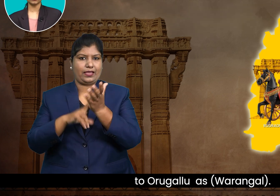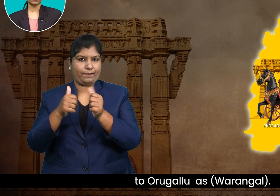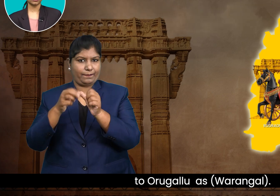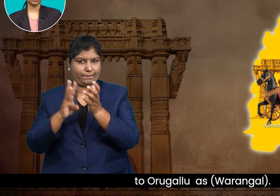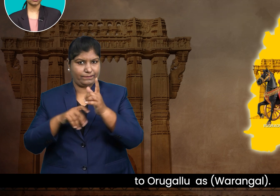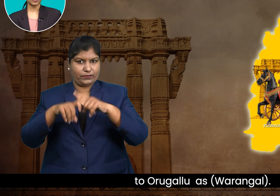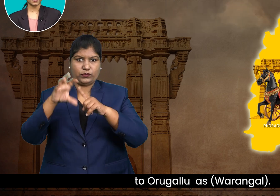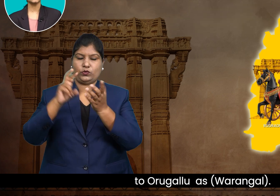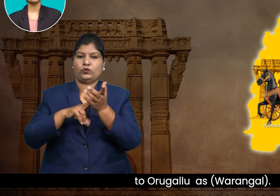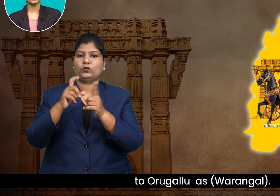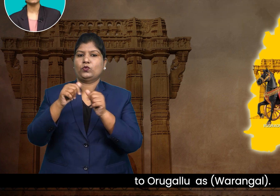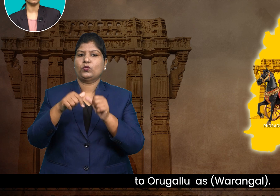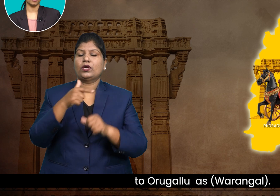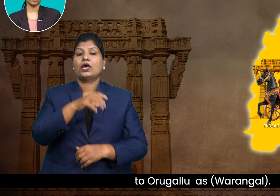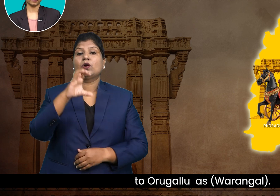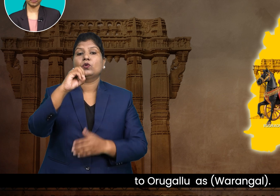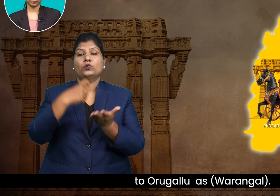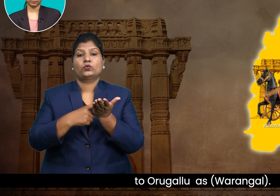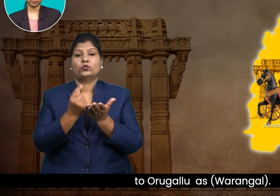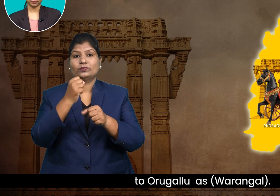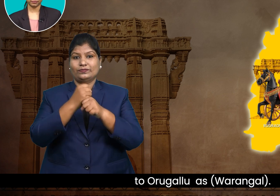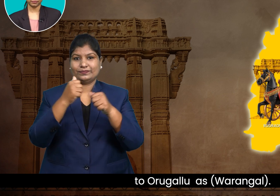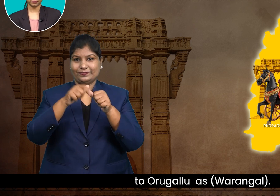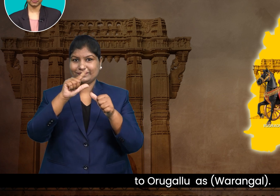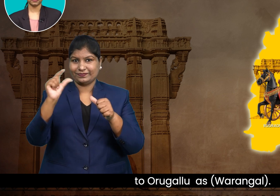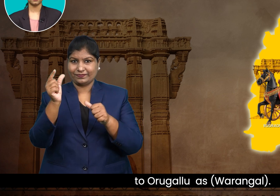Orugallu as Warangal.